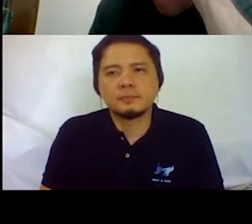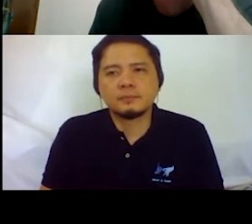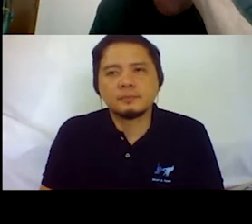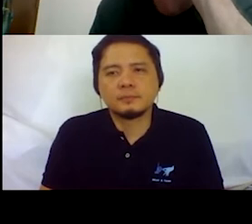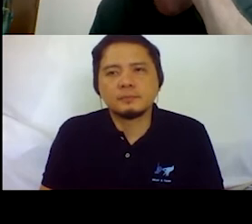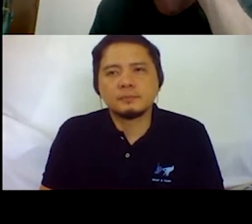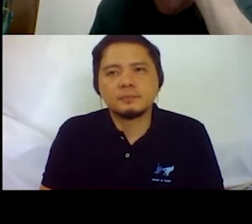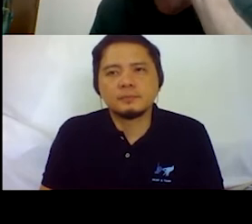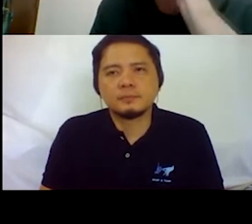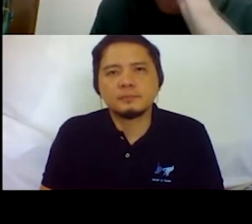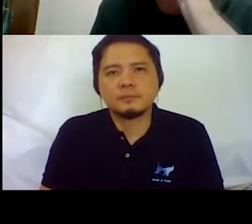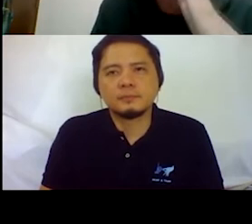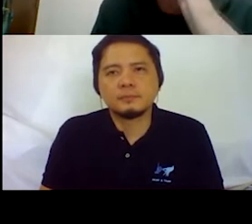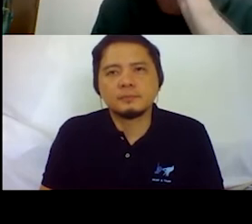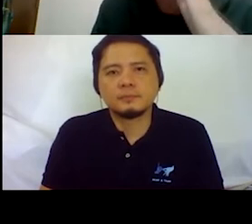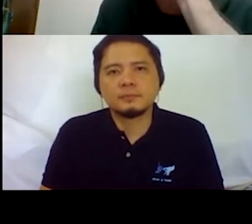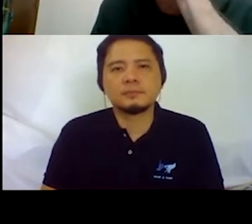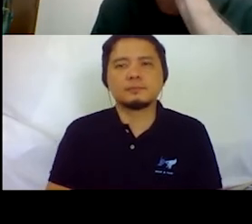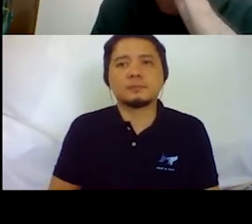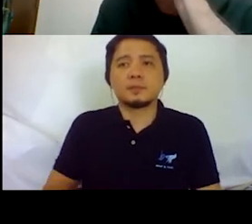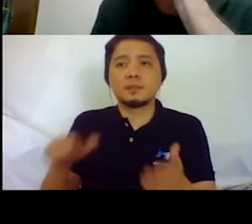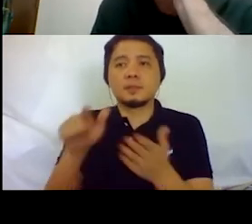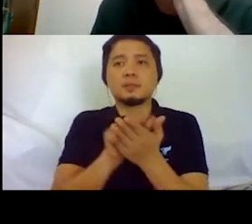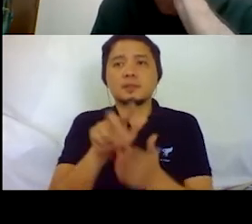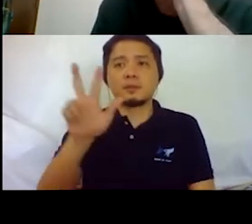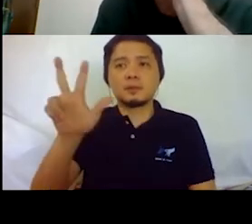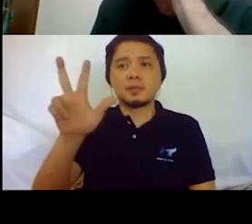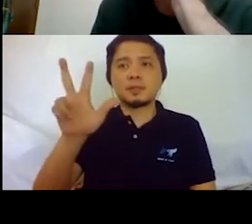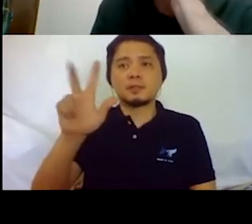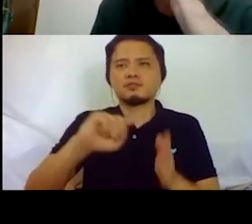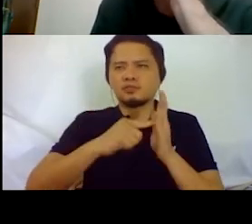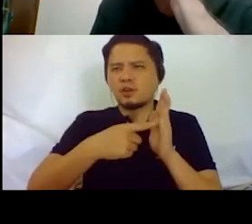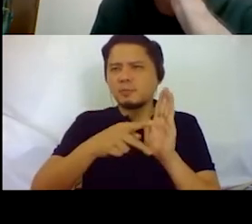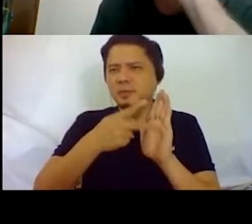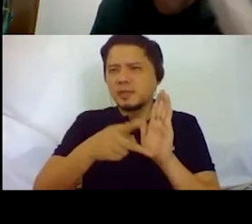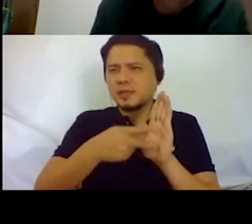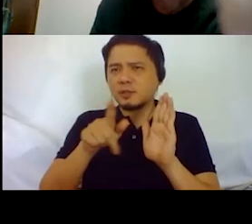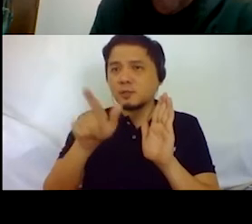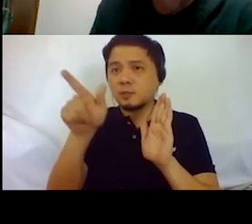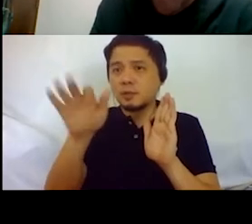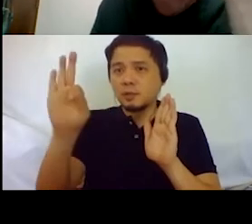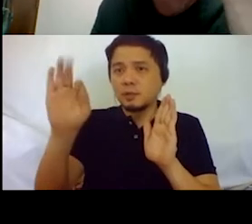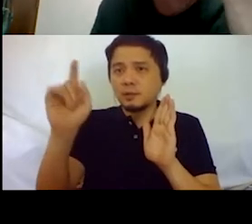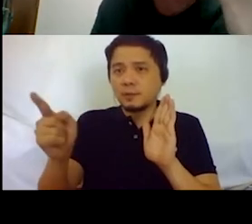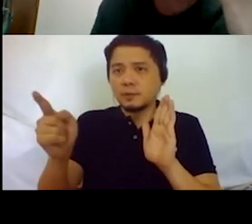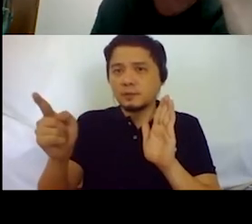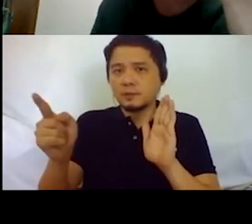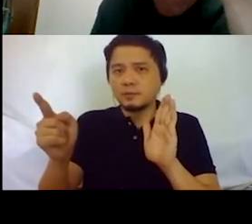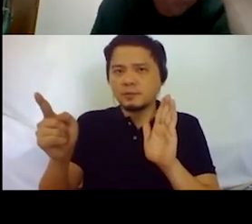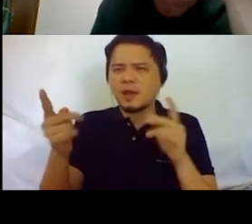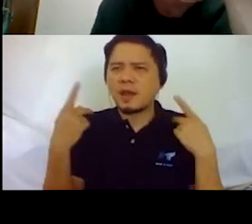I think this lesson 3 starts on page 29. Do we have a note there or